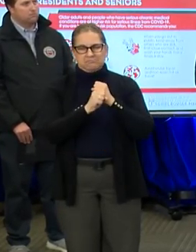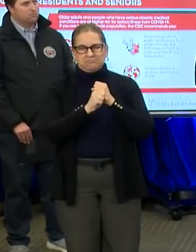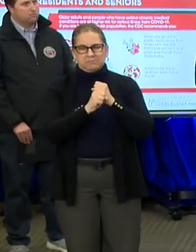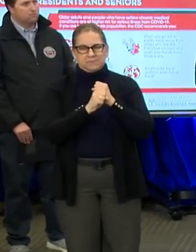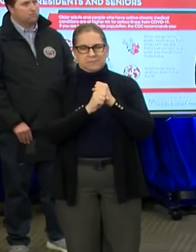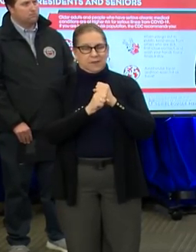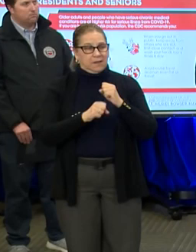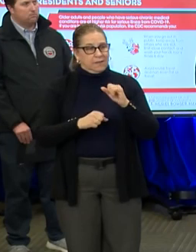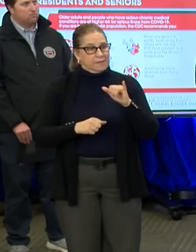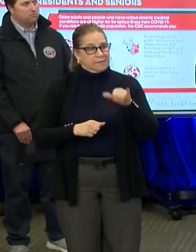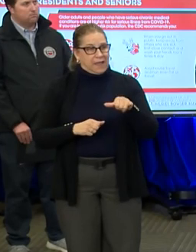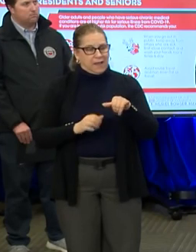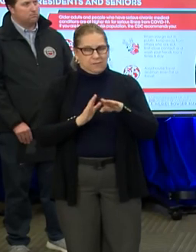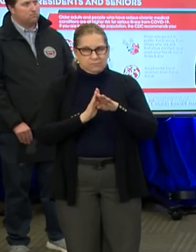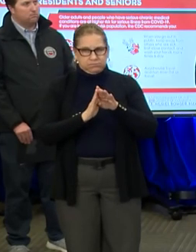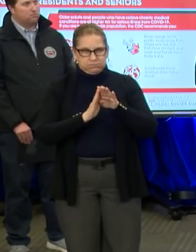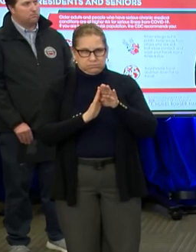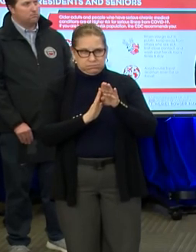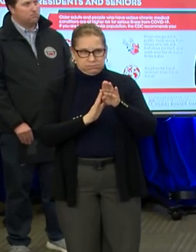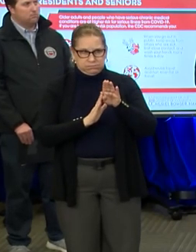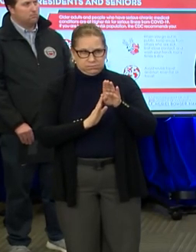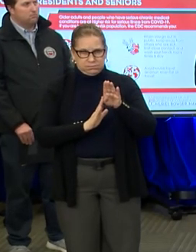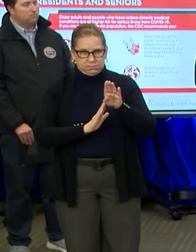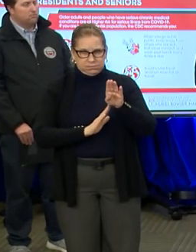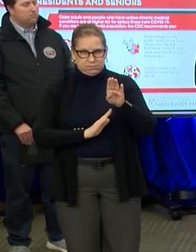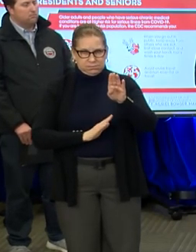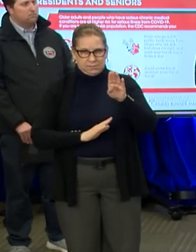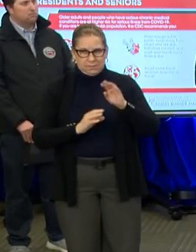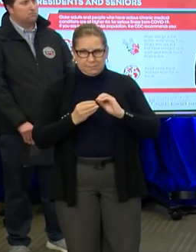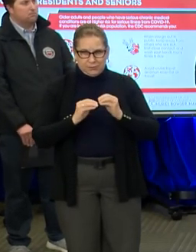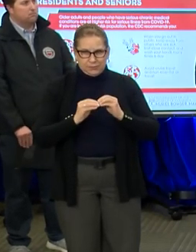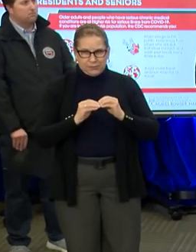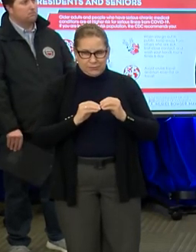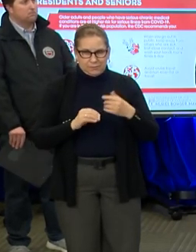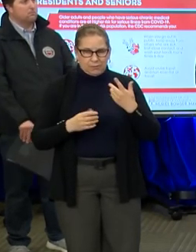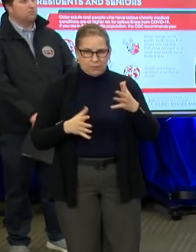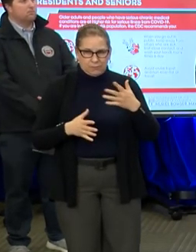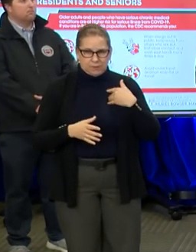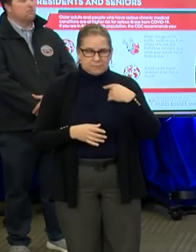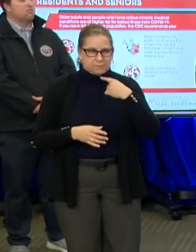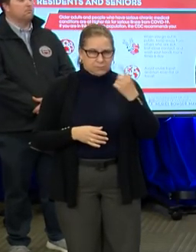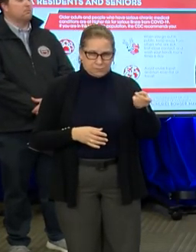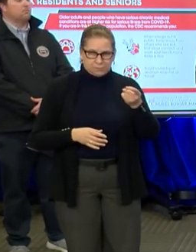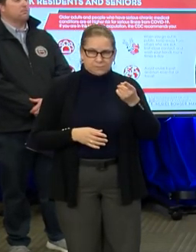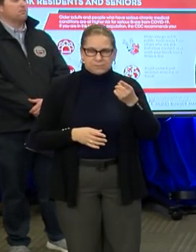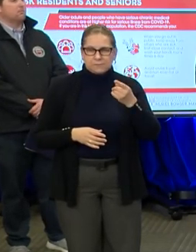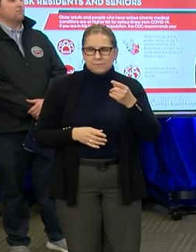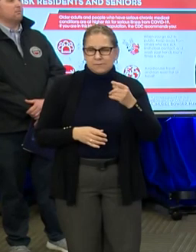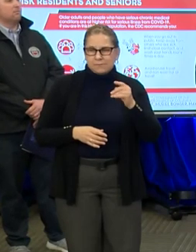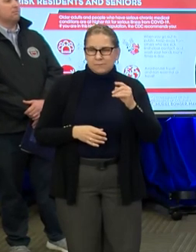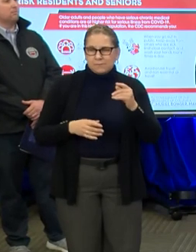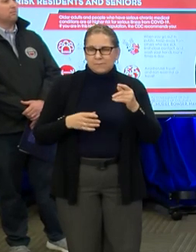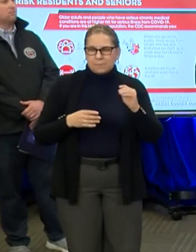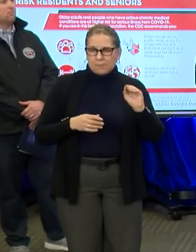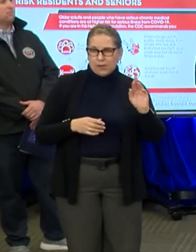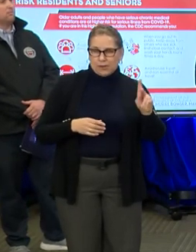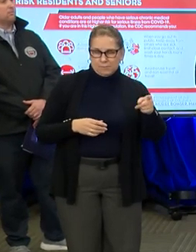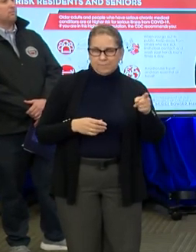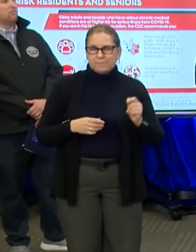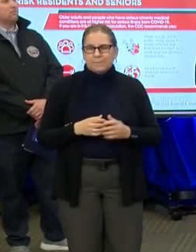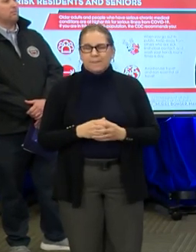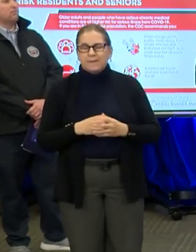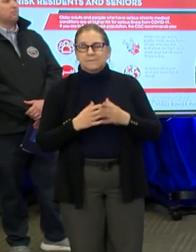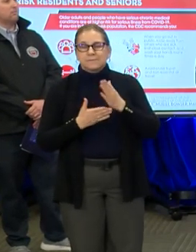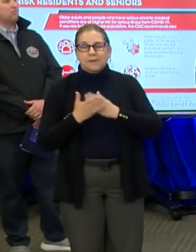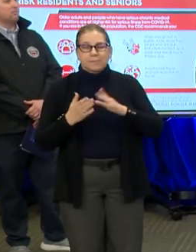my comments to Mark. We know that some of our laboratories and some of our hospitals, rather, who are